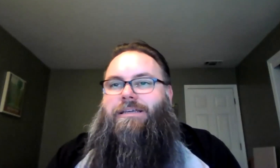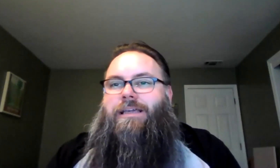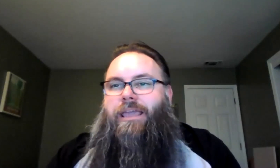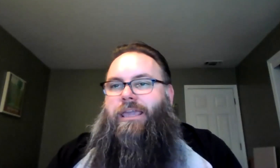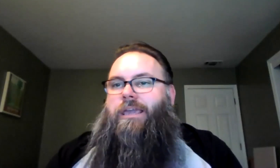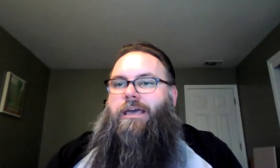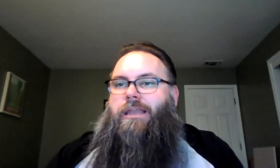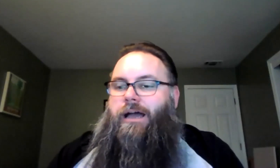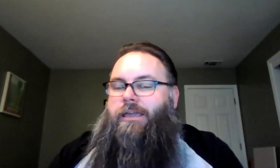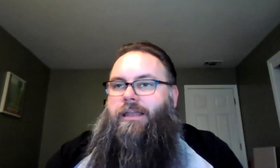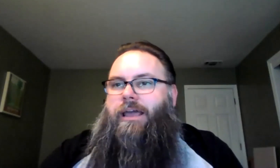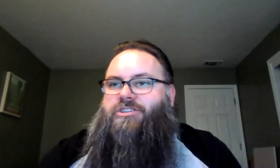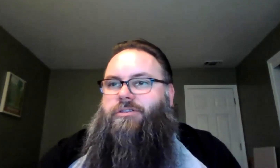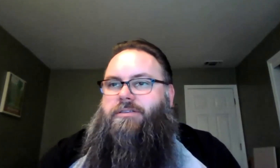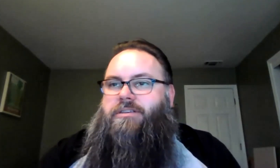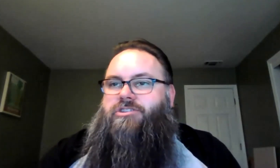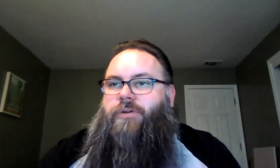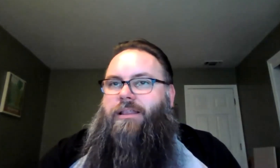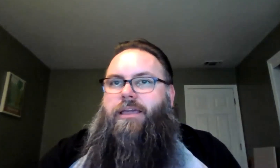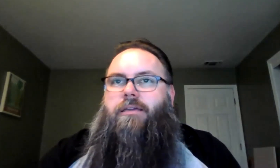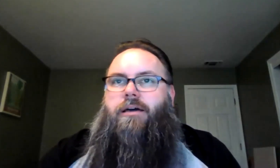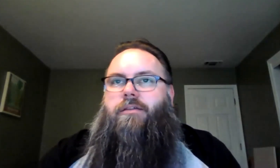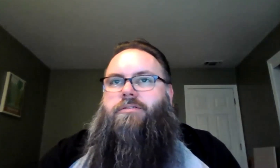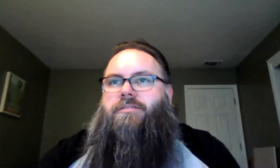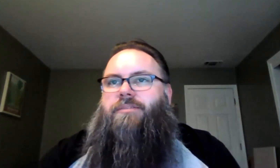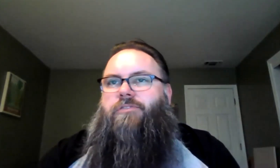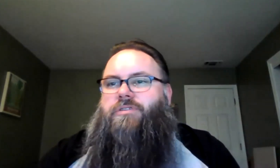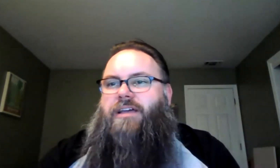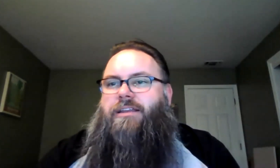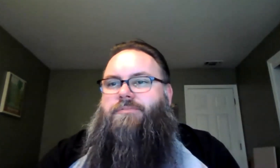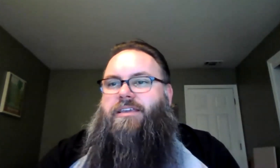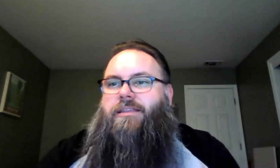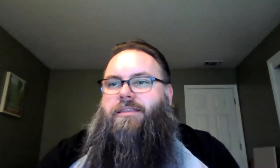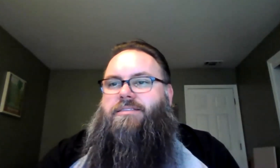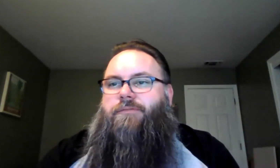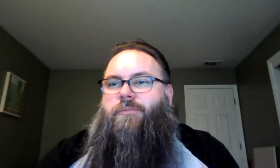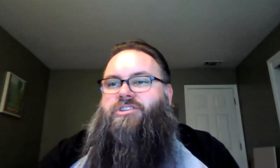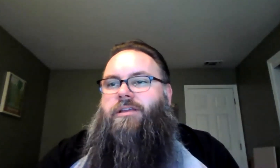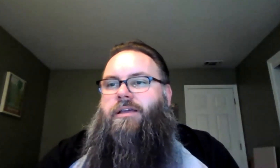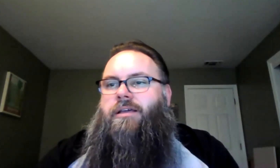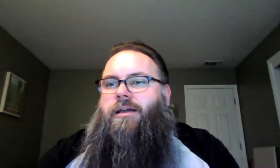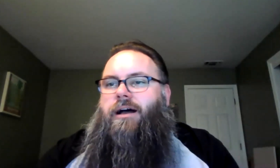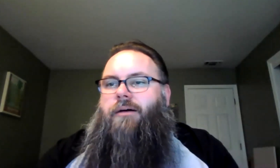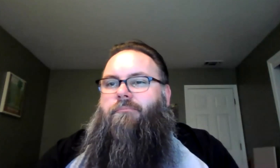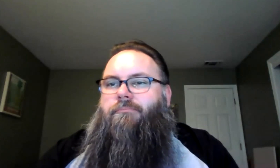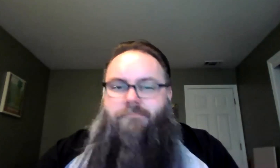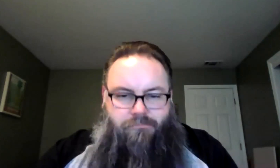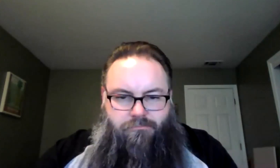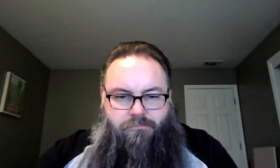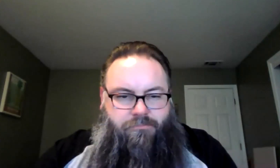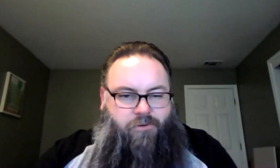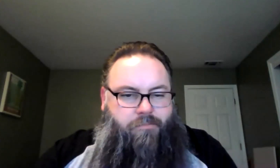1568. And I can actually send you a link. Some of you are signed up to get this information from